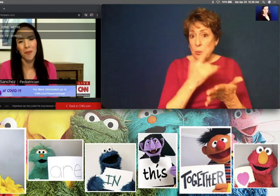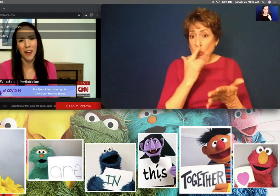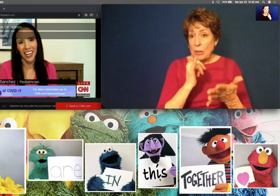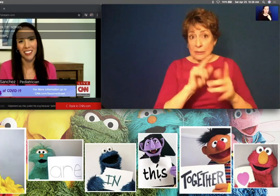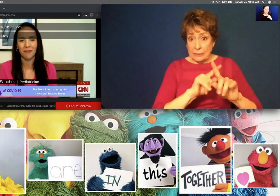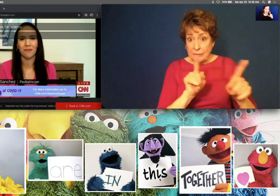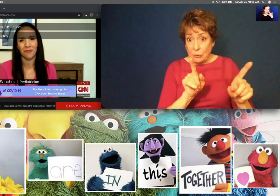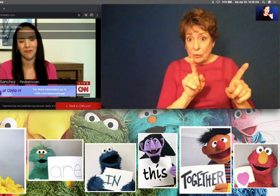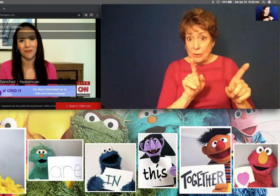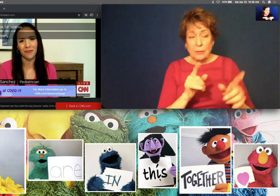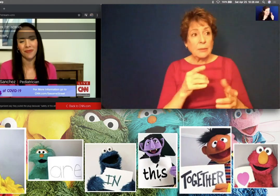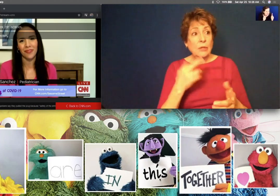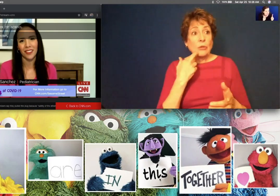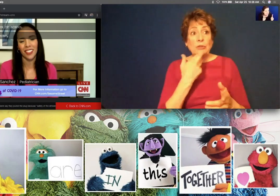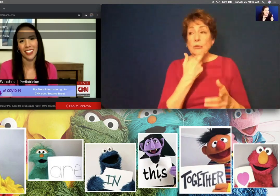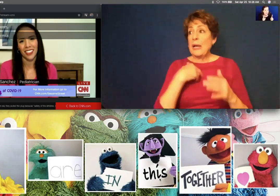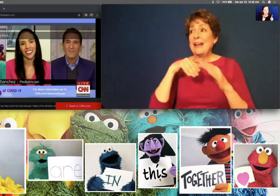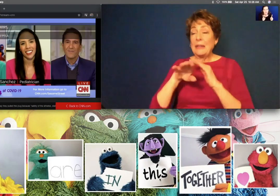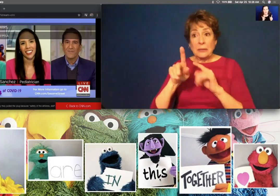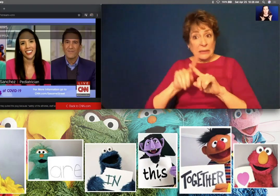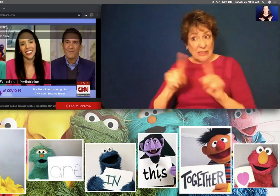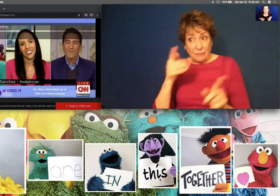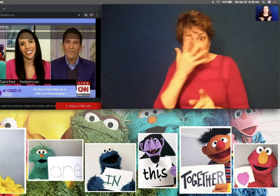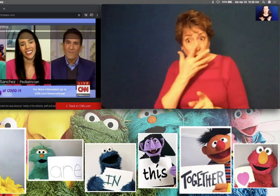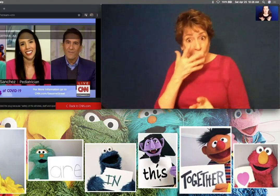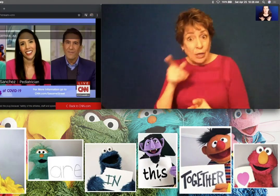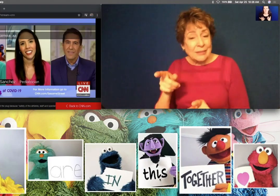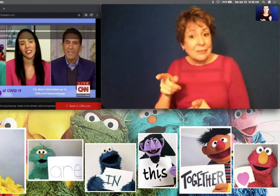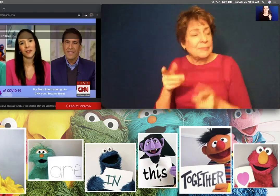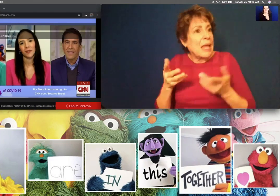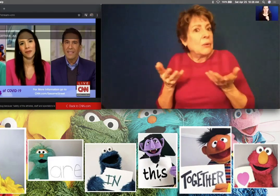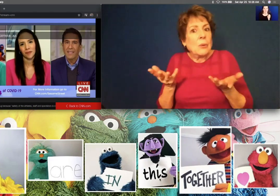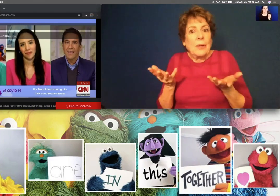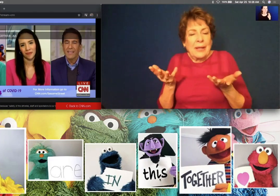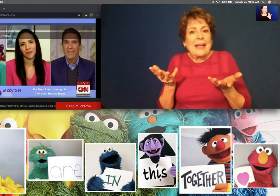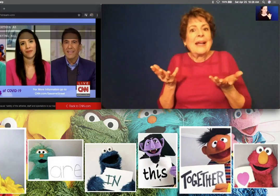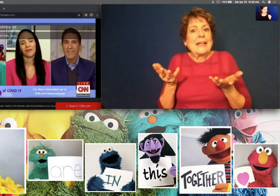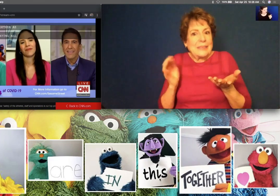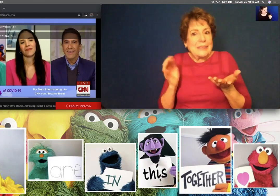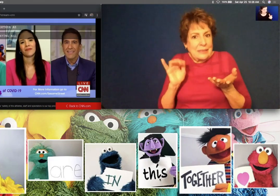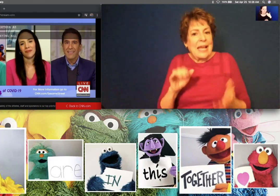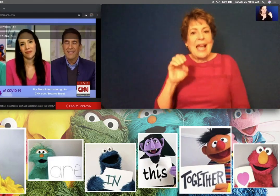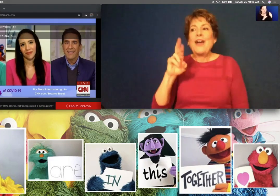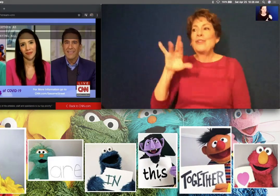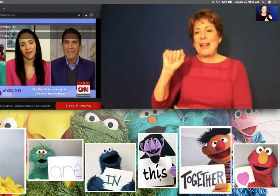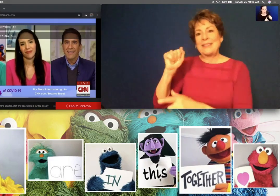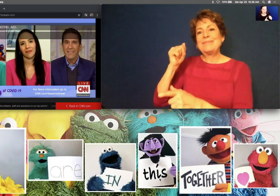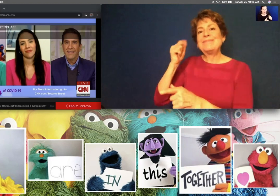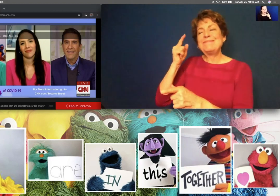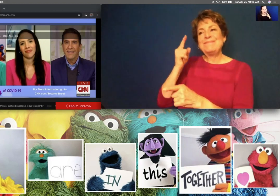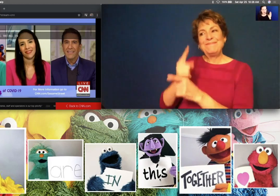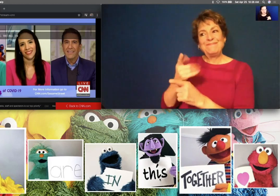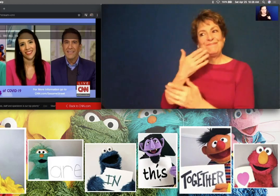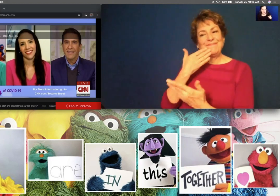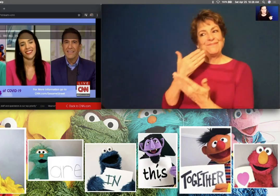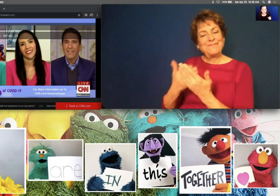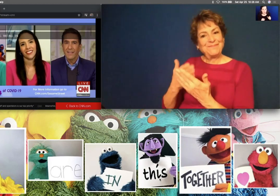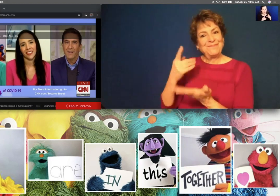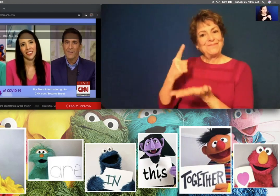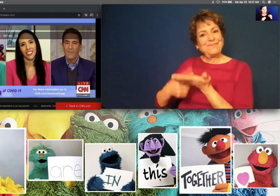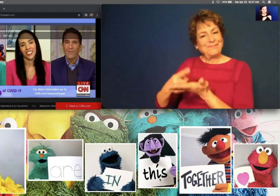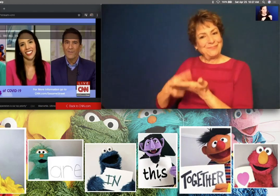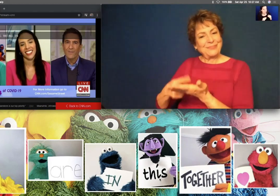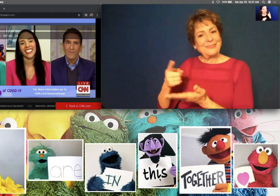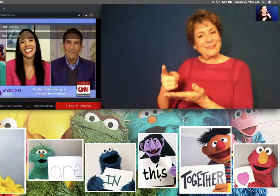safe. Even if school looks a little different, if restaurants look a little different, we're all in this together, as you guys have been saying all morning.